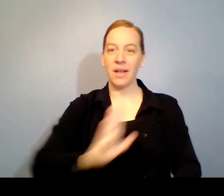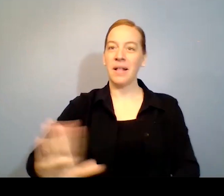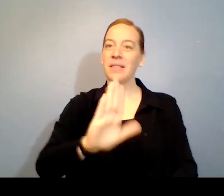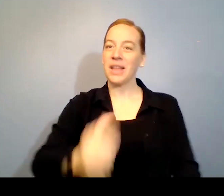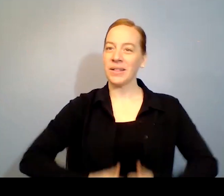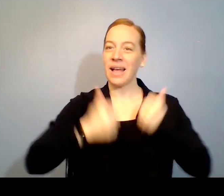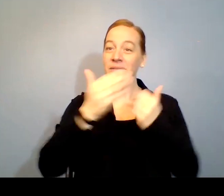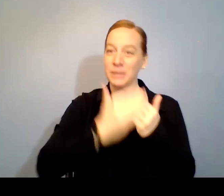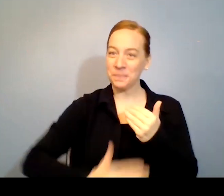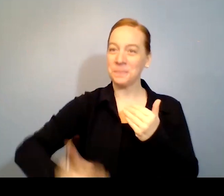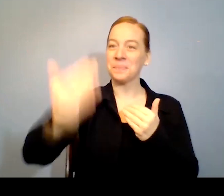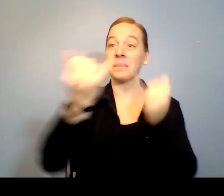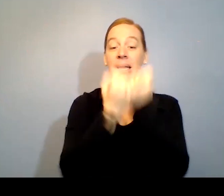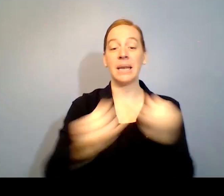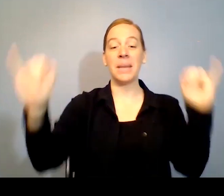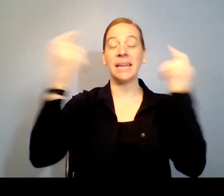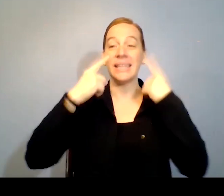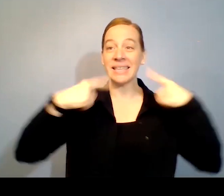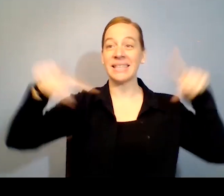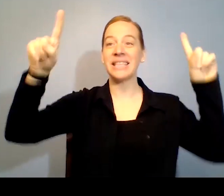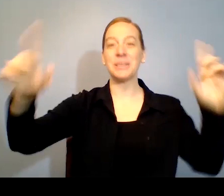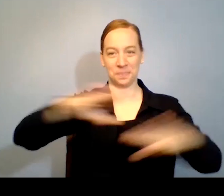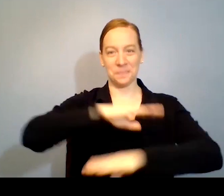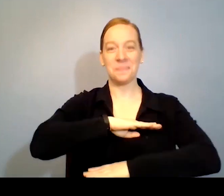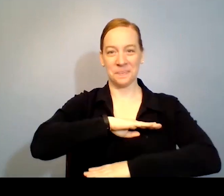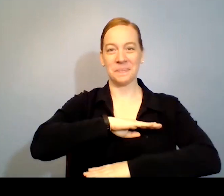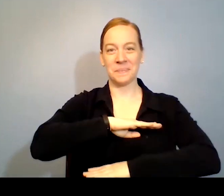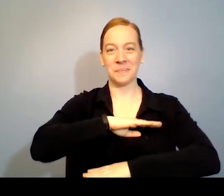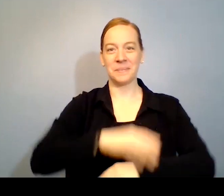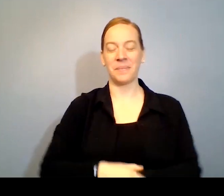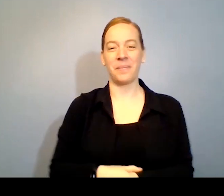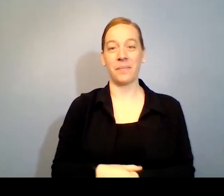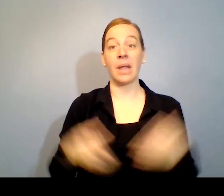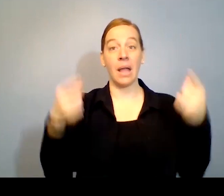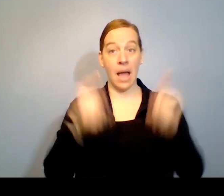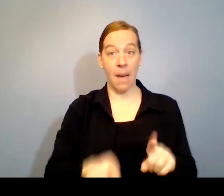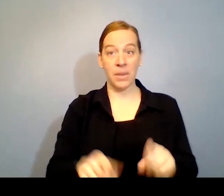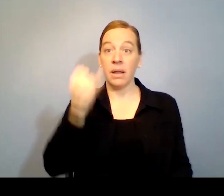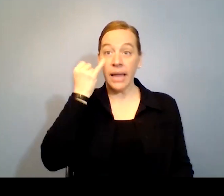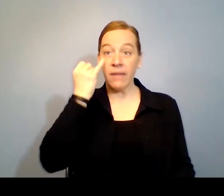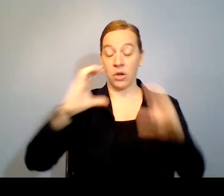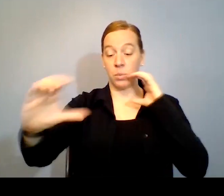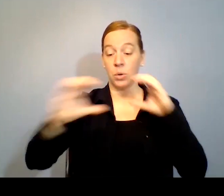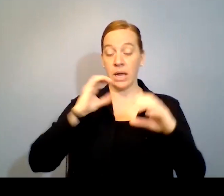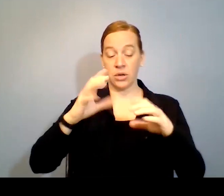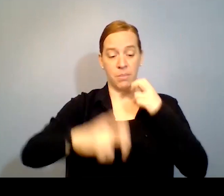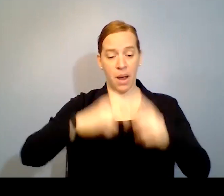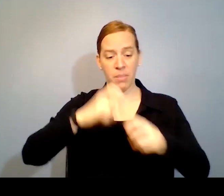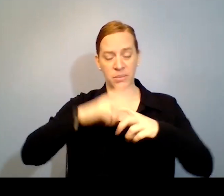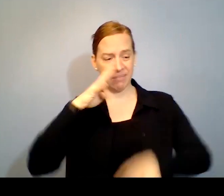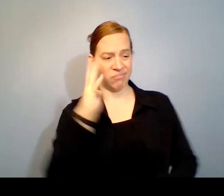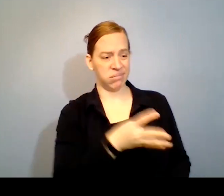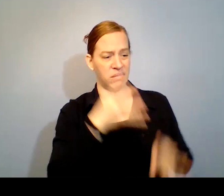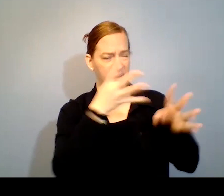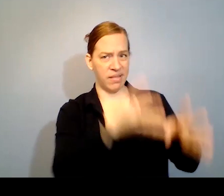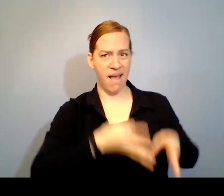learn, communicate, and lead independent, productive, and fulfilling lives. And whereas untreated communication